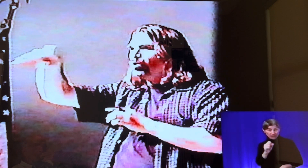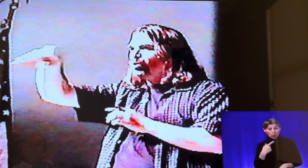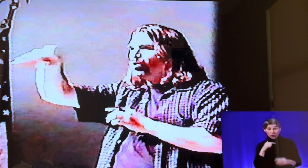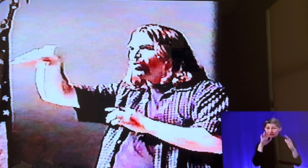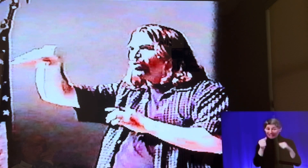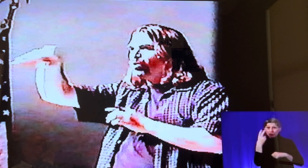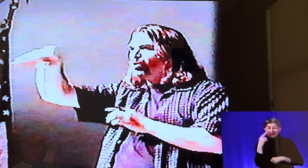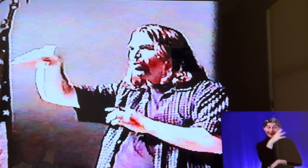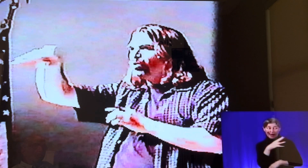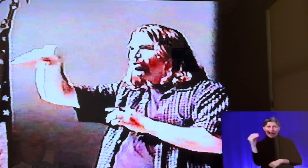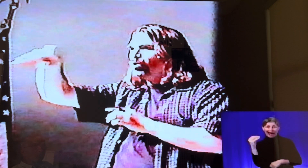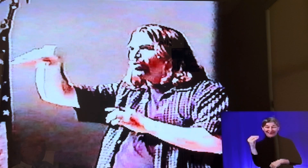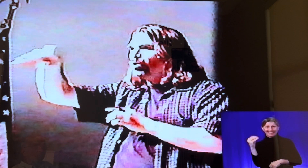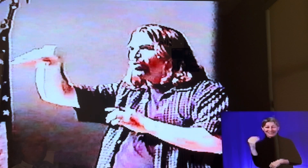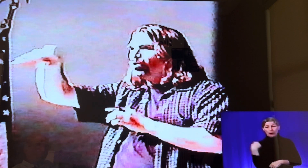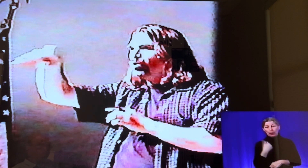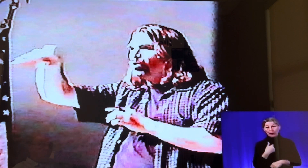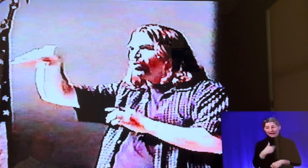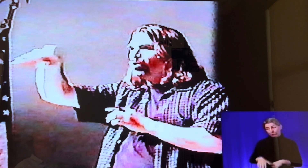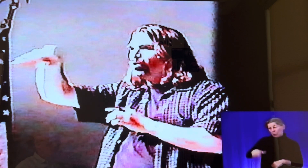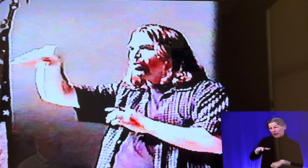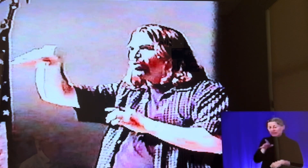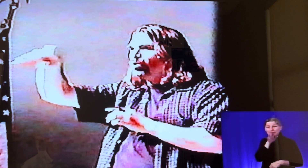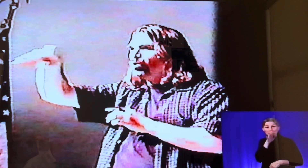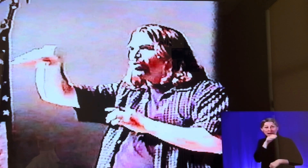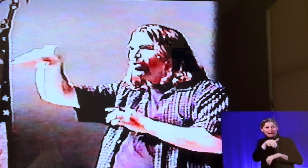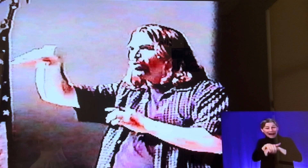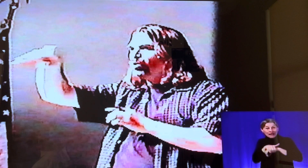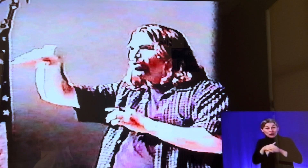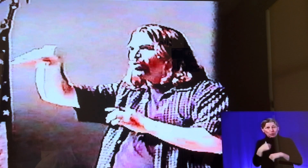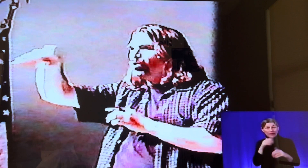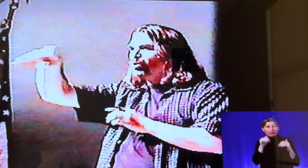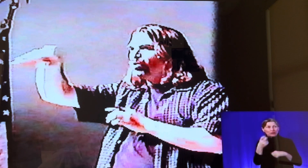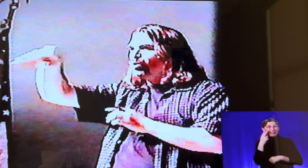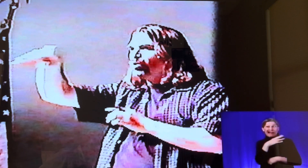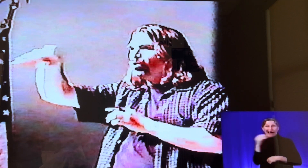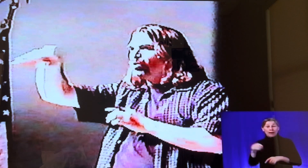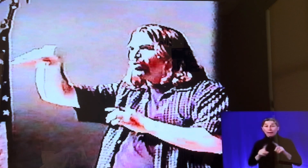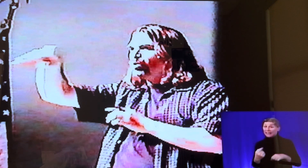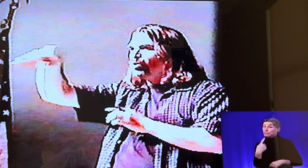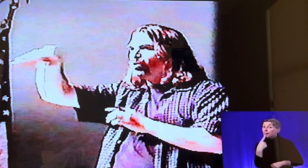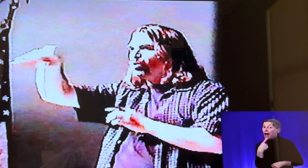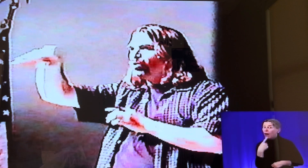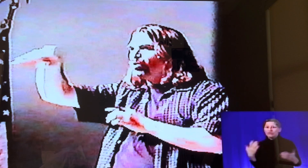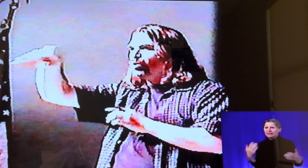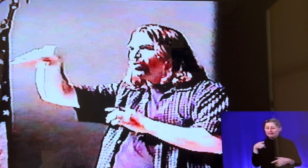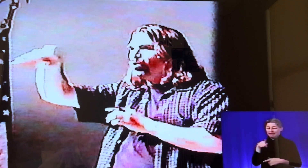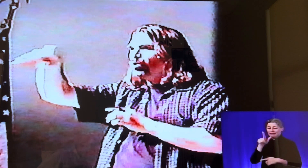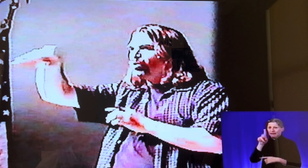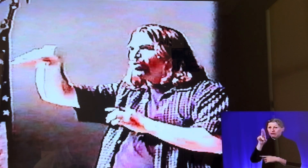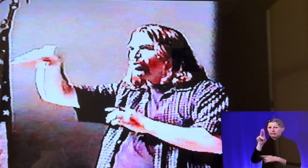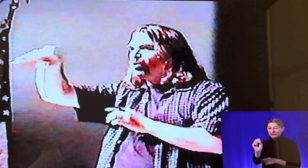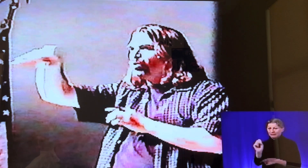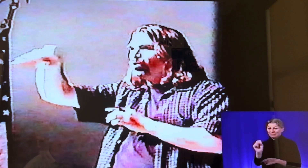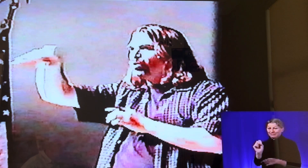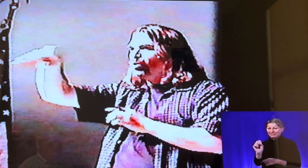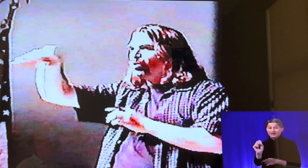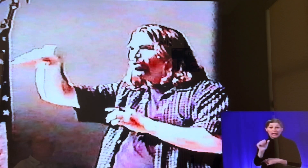how we think as English speakers, but it's very definitely plus on his mouth. Doesn't mean that you have to say plus